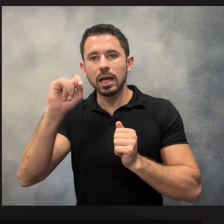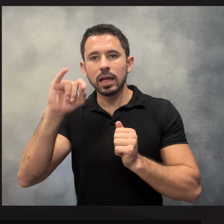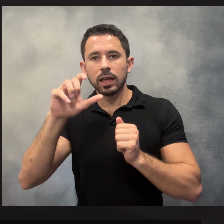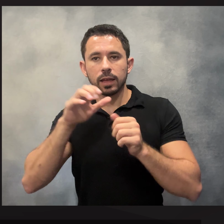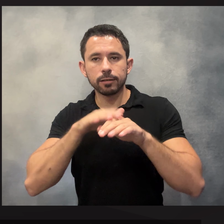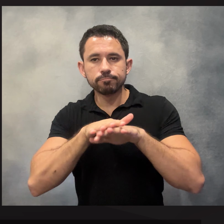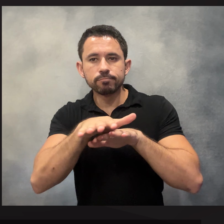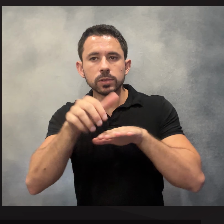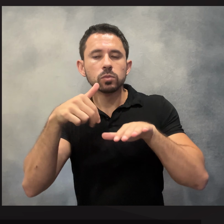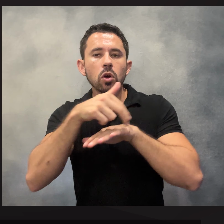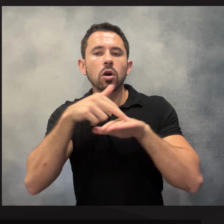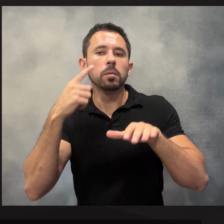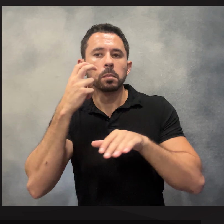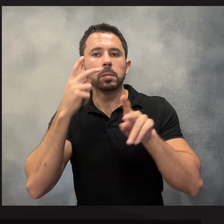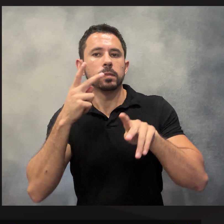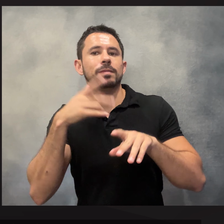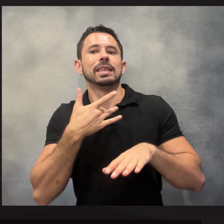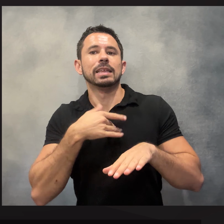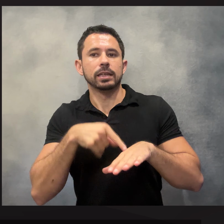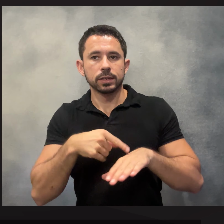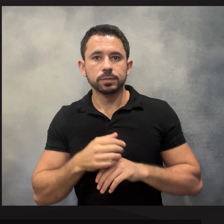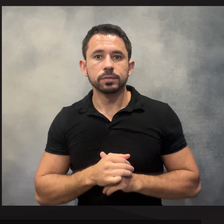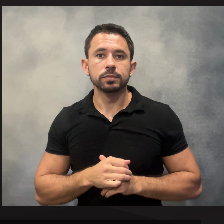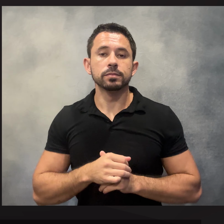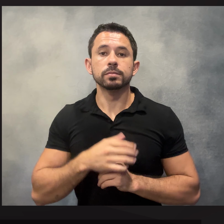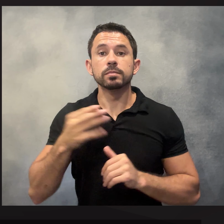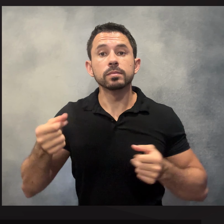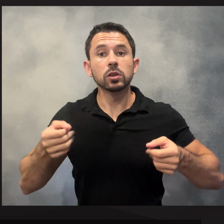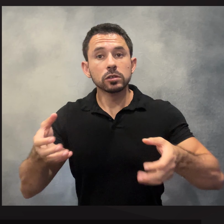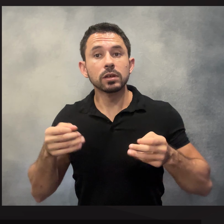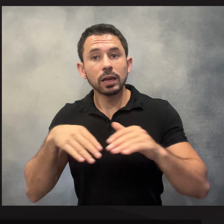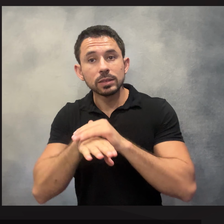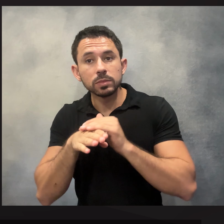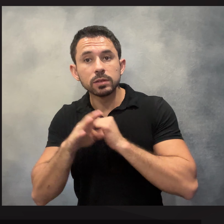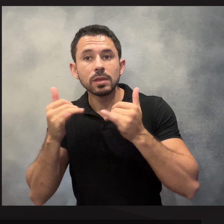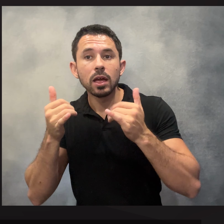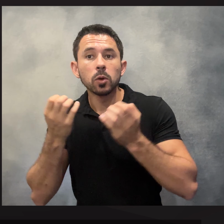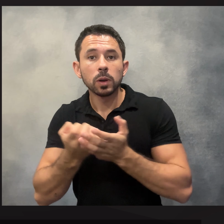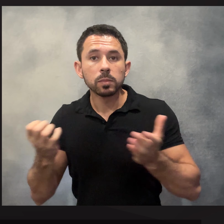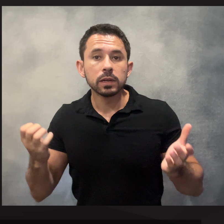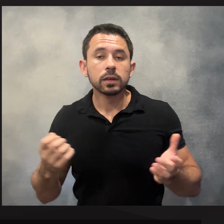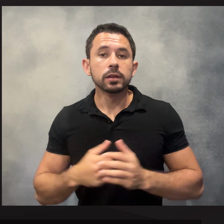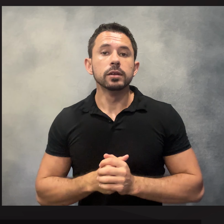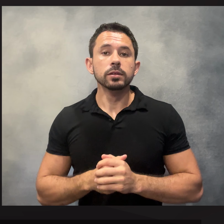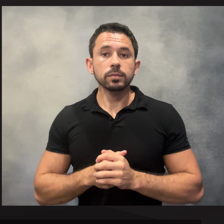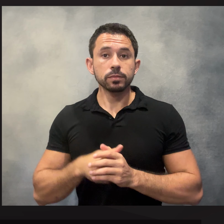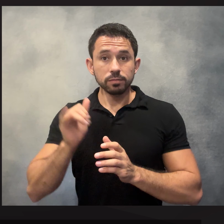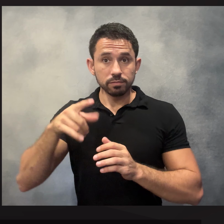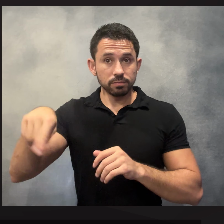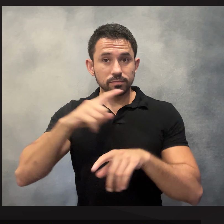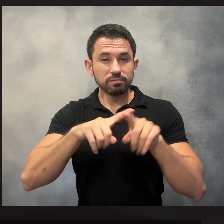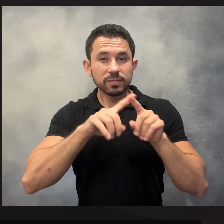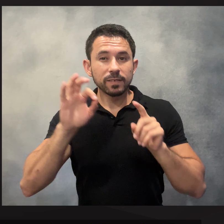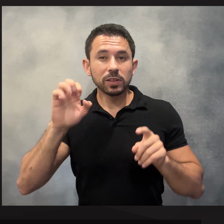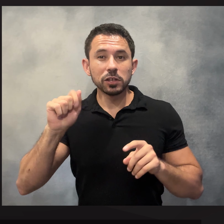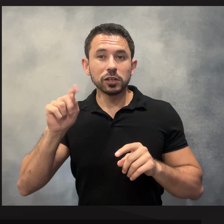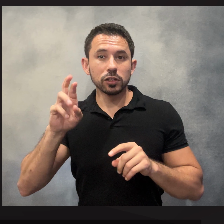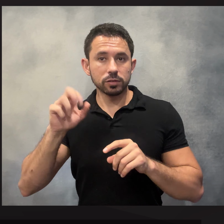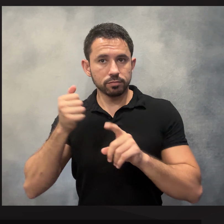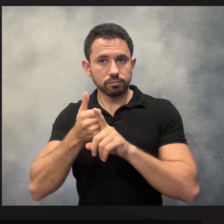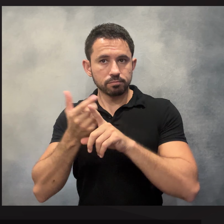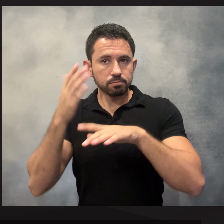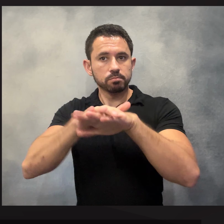and also wheelchair accessible play equipment. These features are mapped as individual data